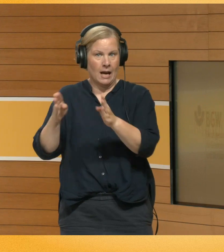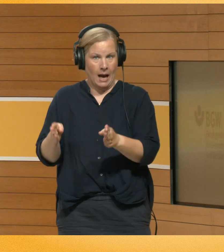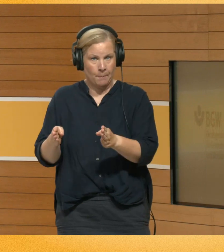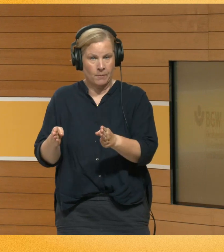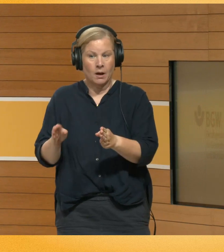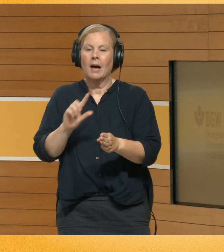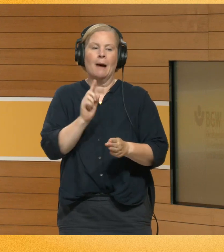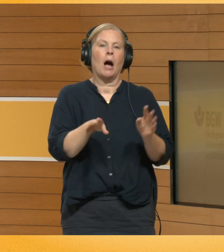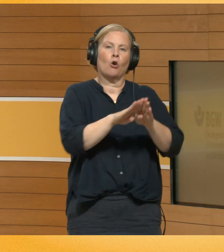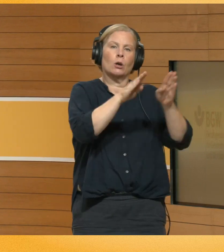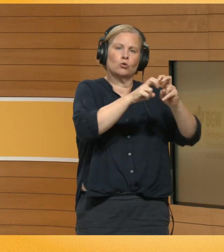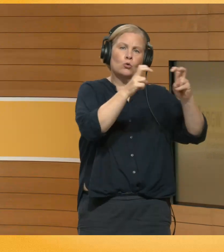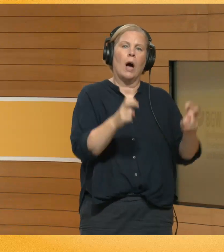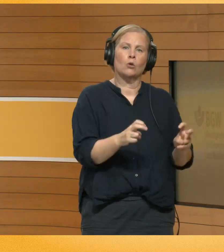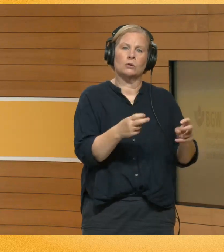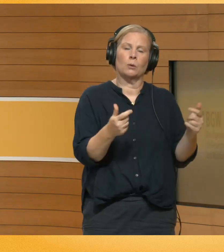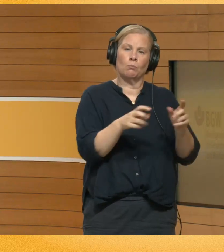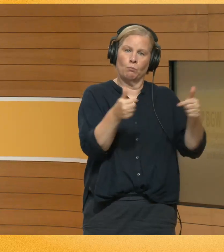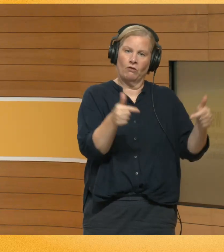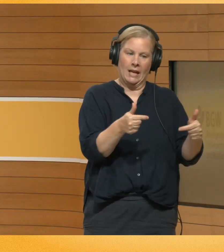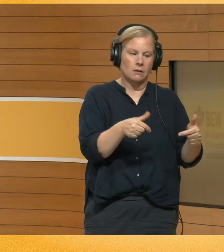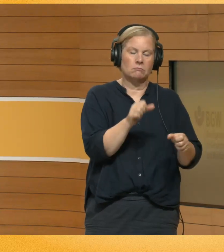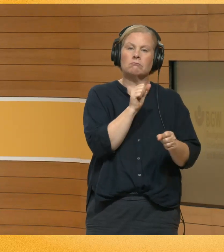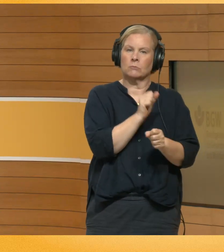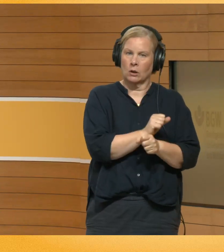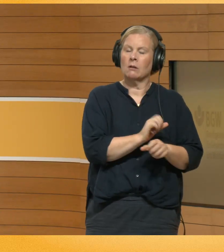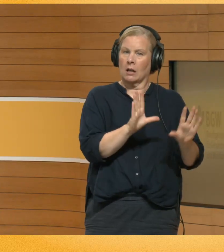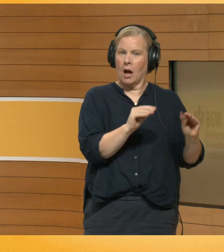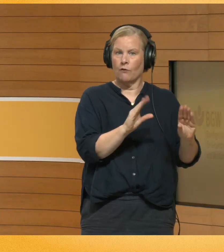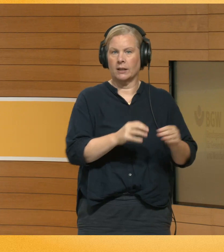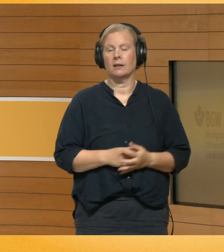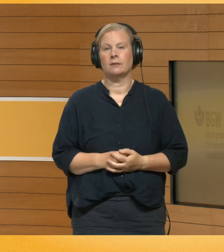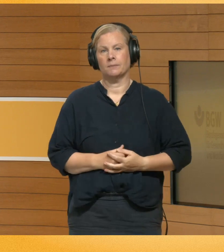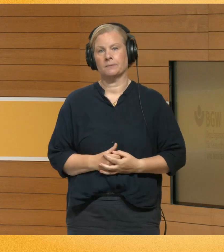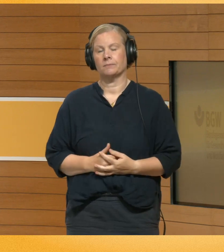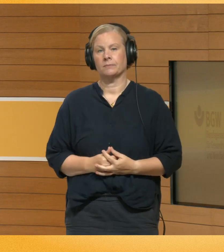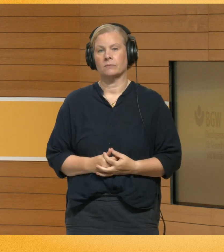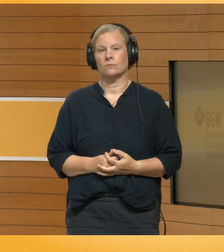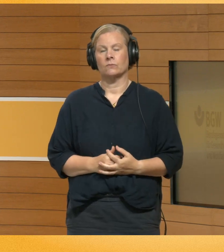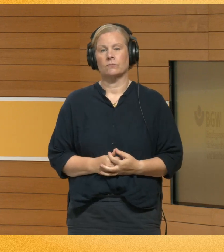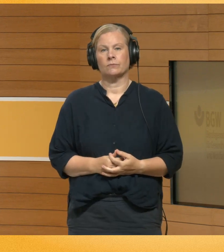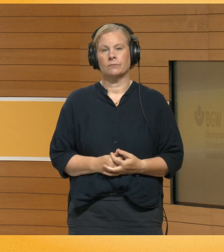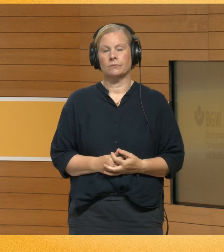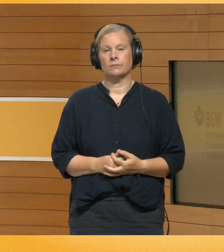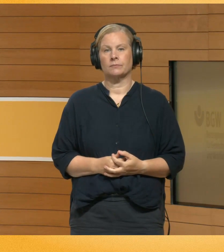for hospitals, but also for nursing homes, but you can also use it when nursing at home.